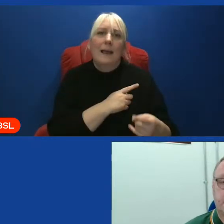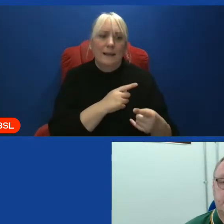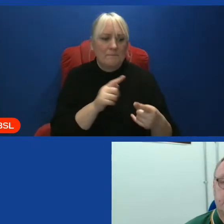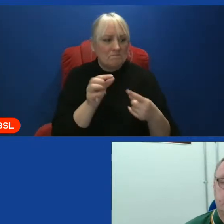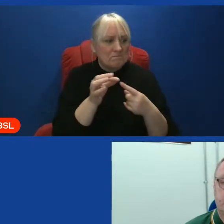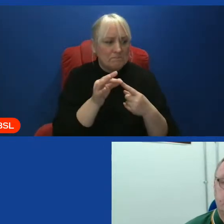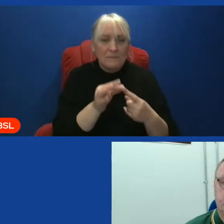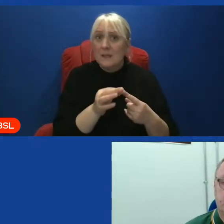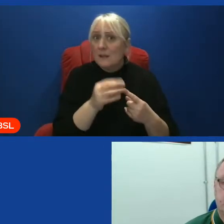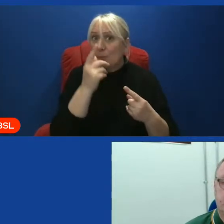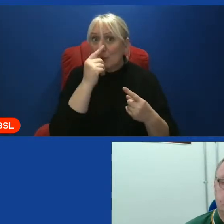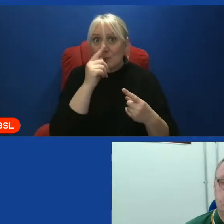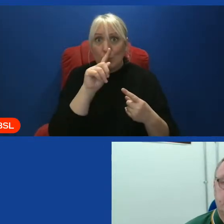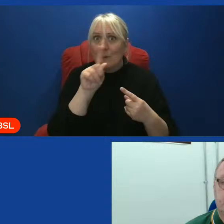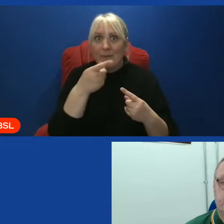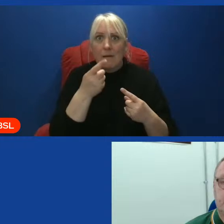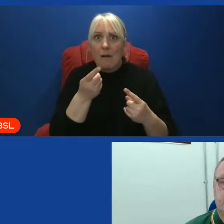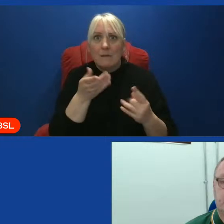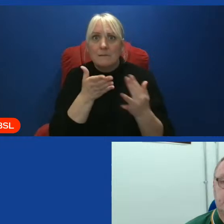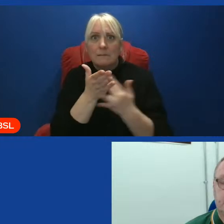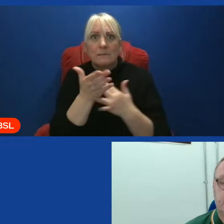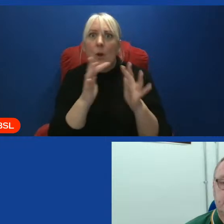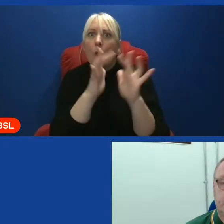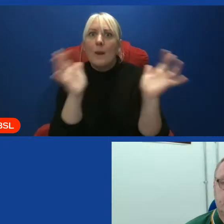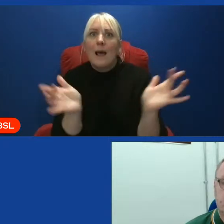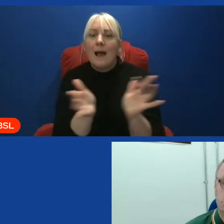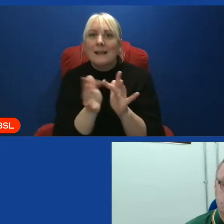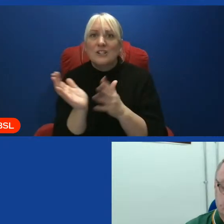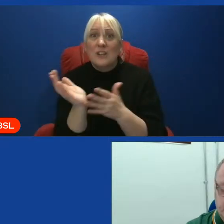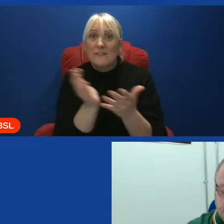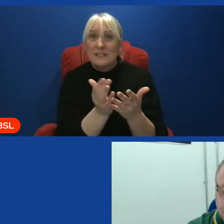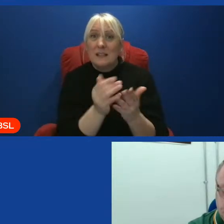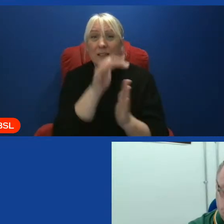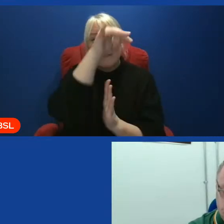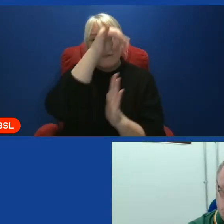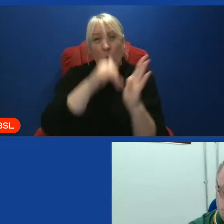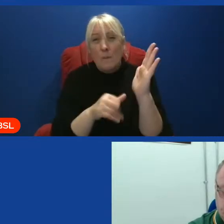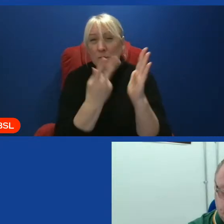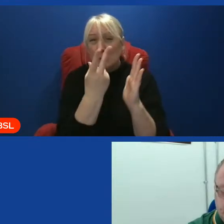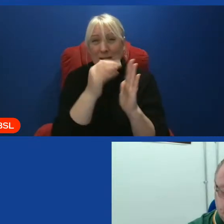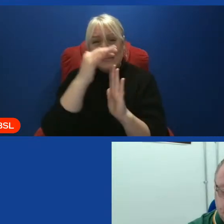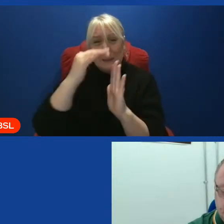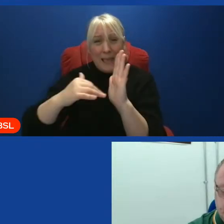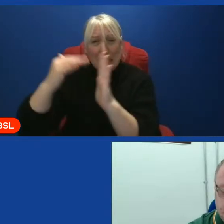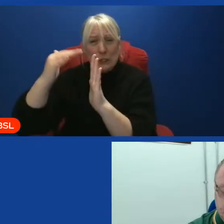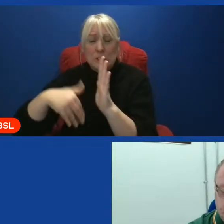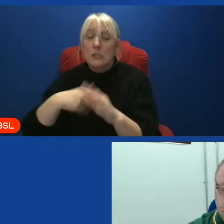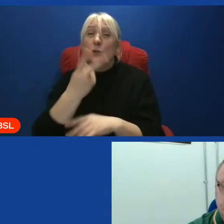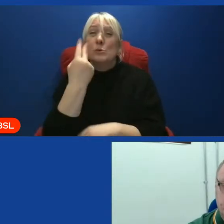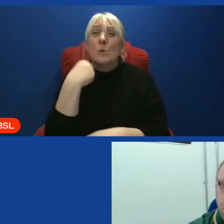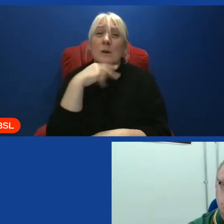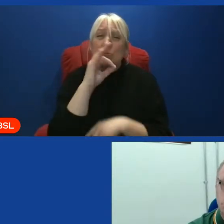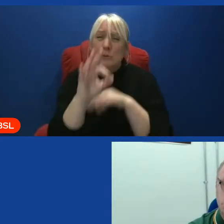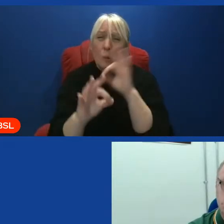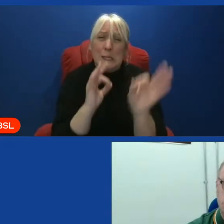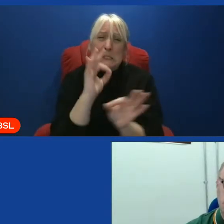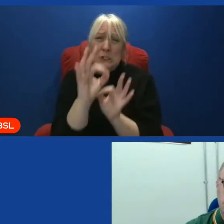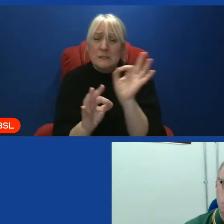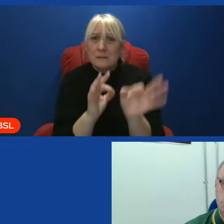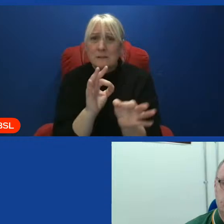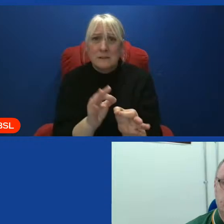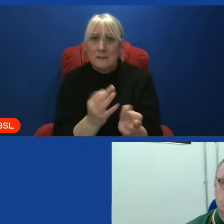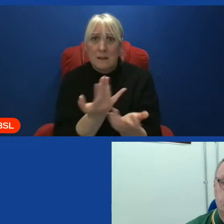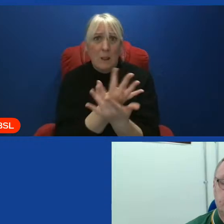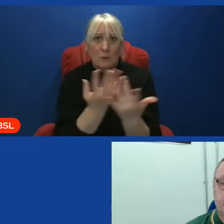able to get online. The form is 20 pages long, there's 200 questions, and a lot of